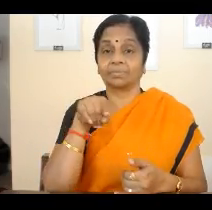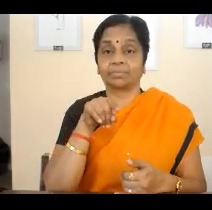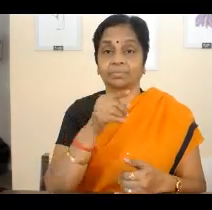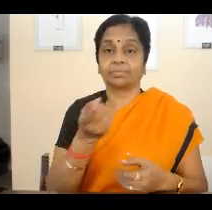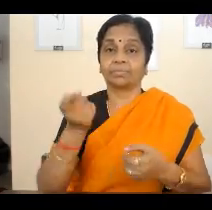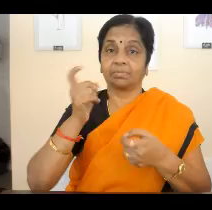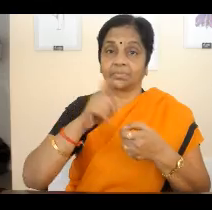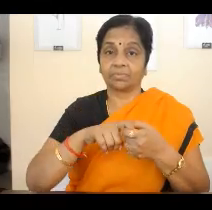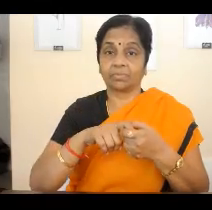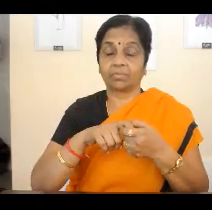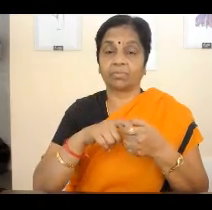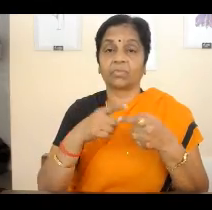including technology,